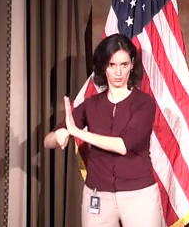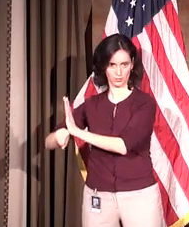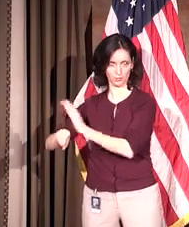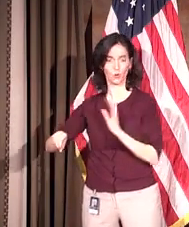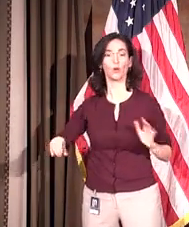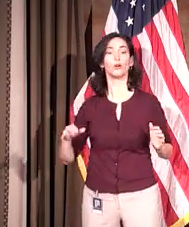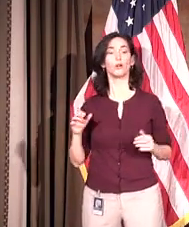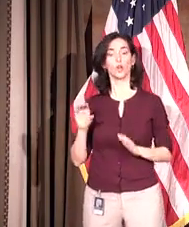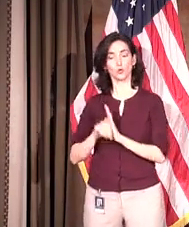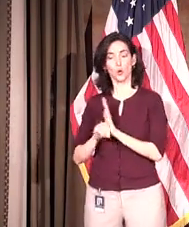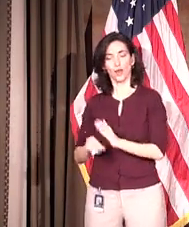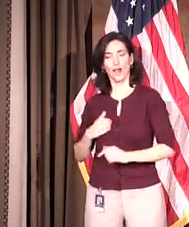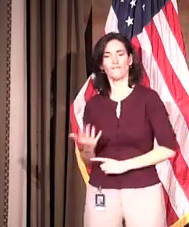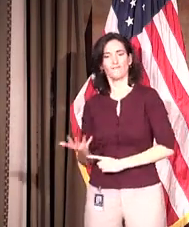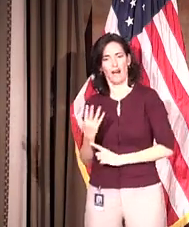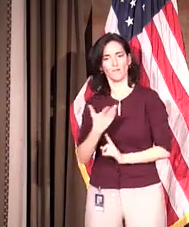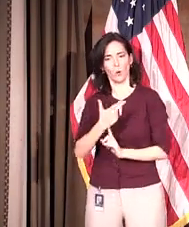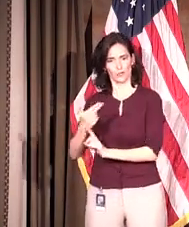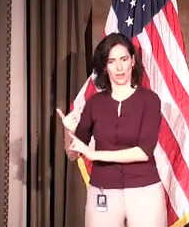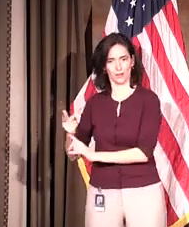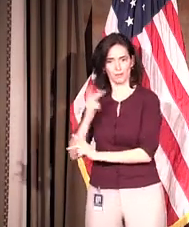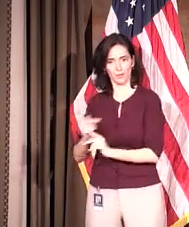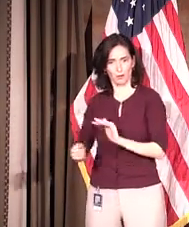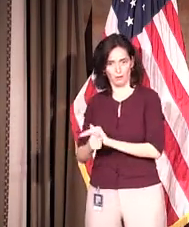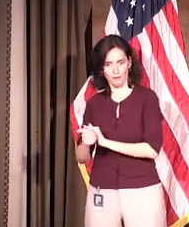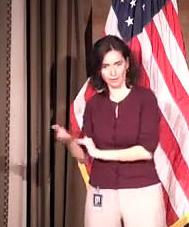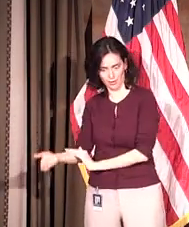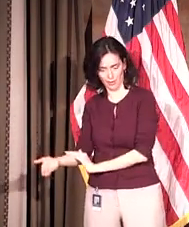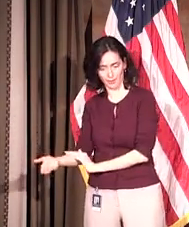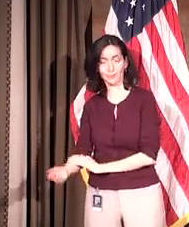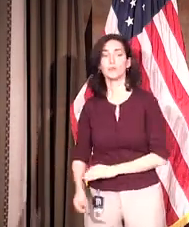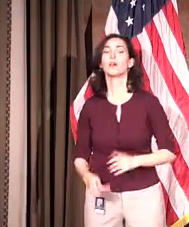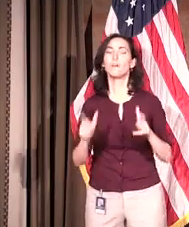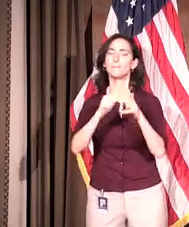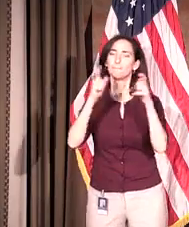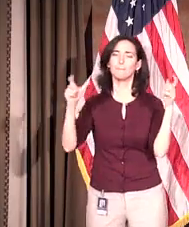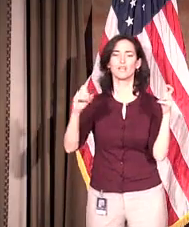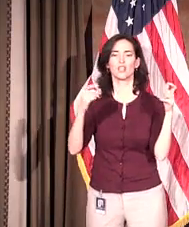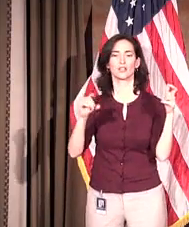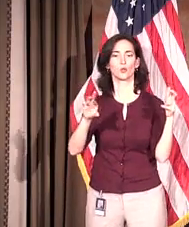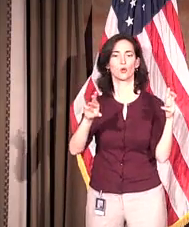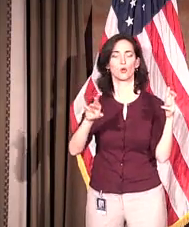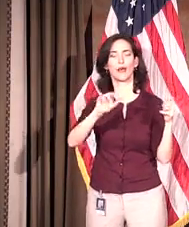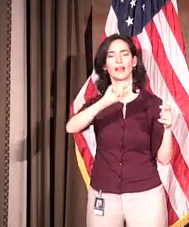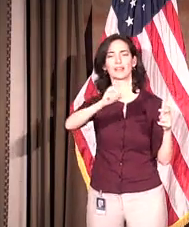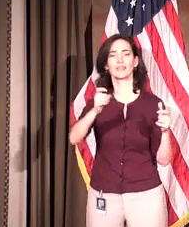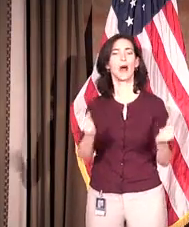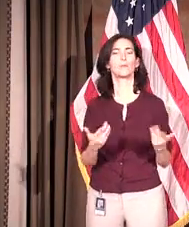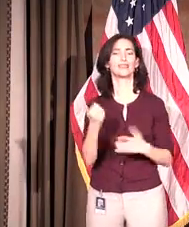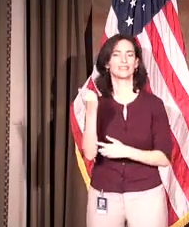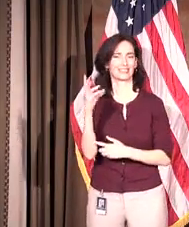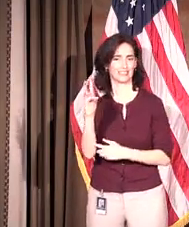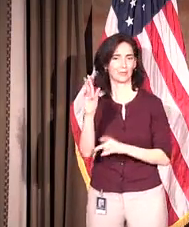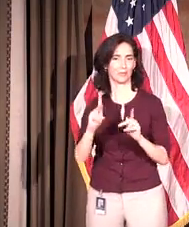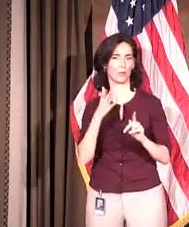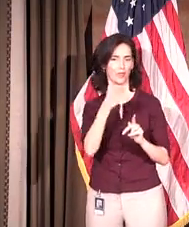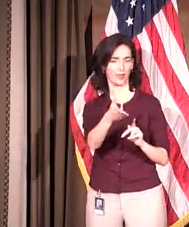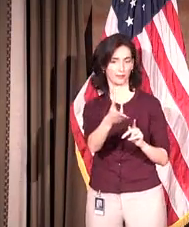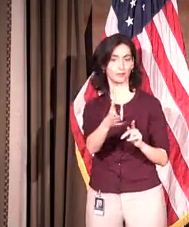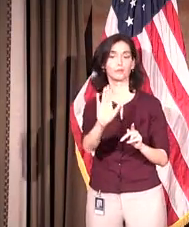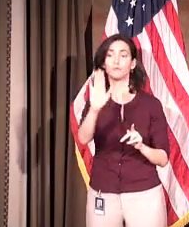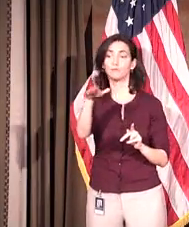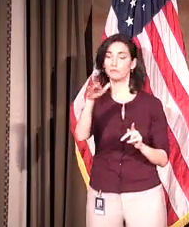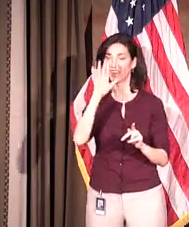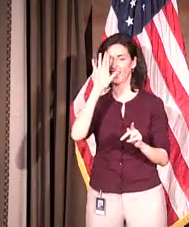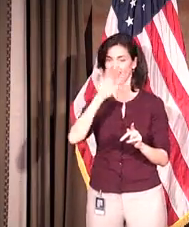New Orleans hotels altogether. At the mega shelter in Alexandria, there are only 16 evacuees. We will be closing the mega